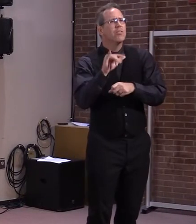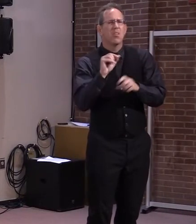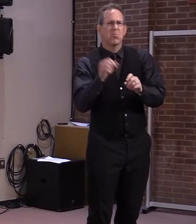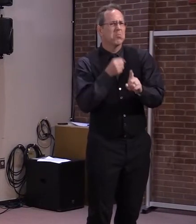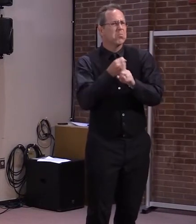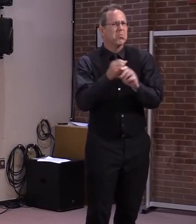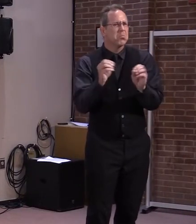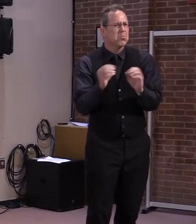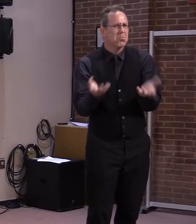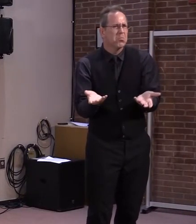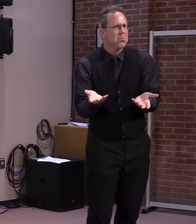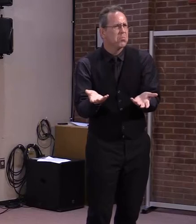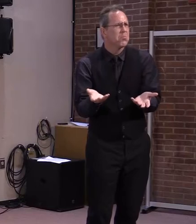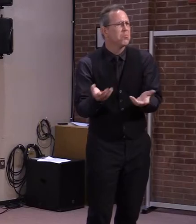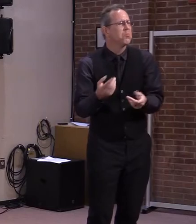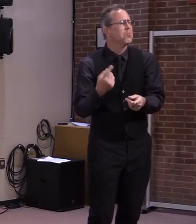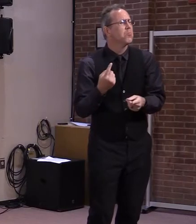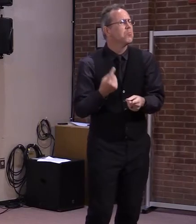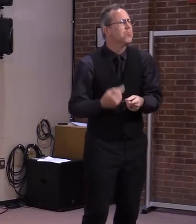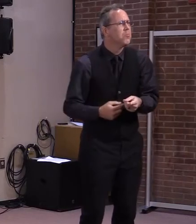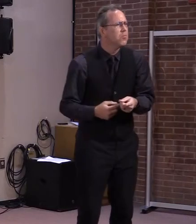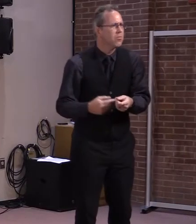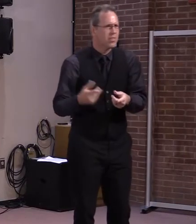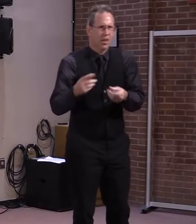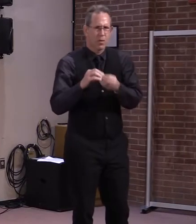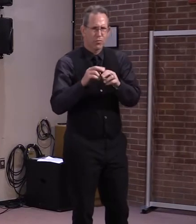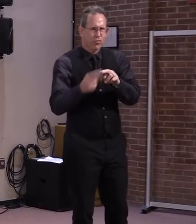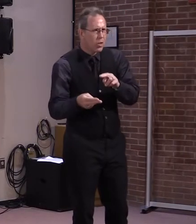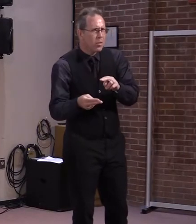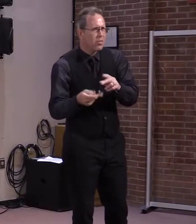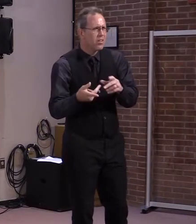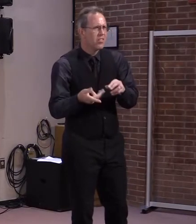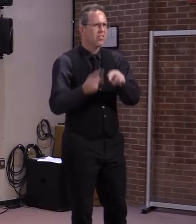up 20% here because of the holiday. Commissioner Peachy.